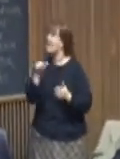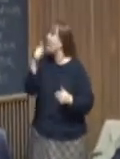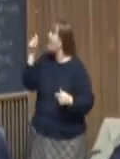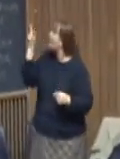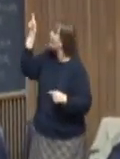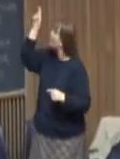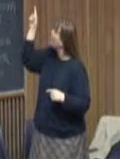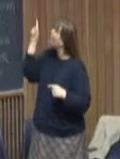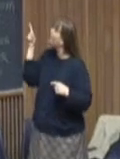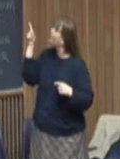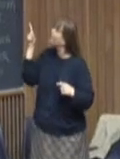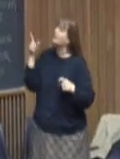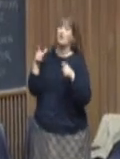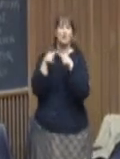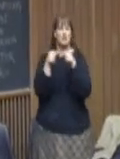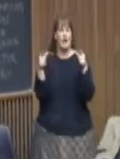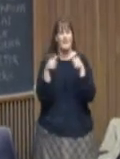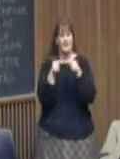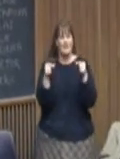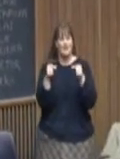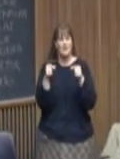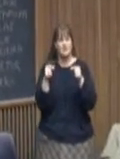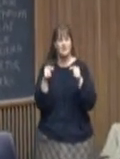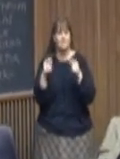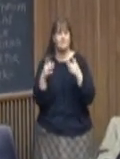encampment in Guantanamo Bay.